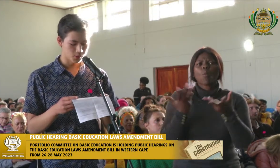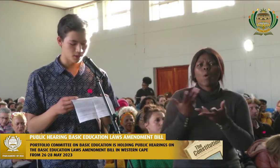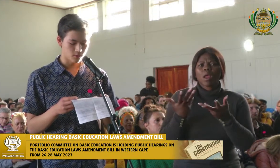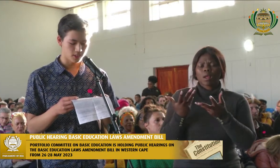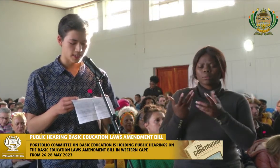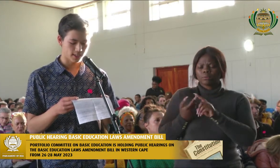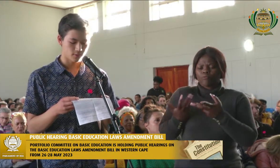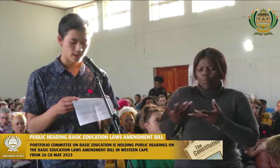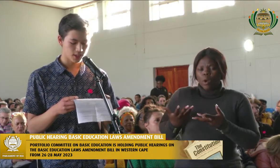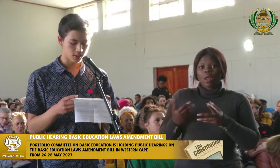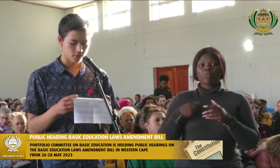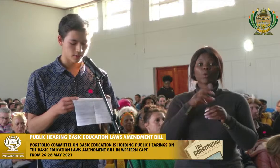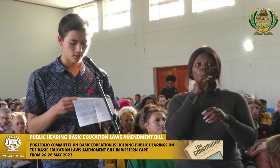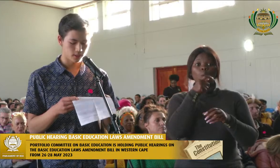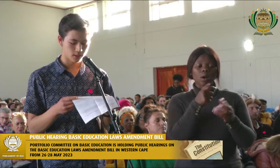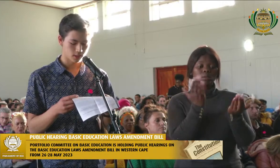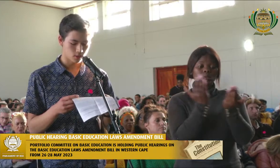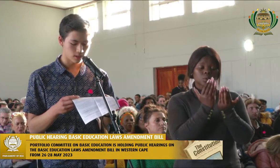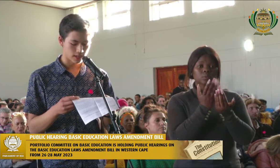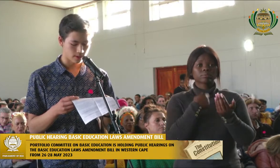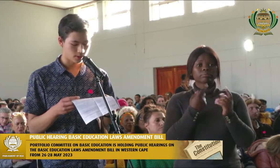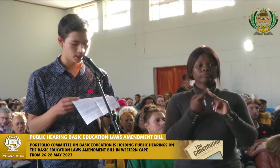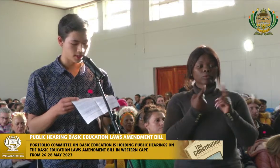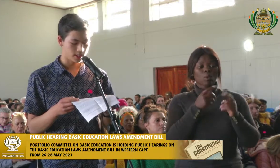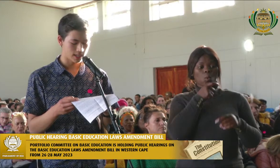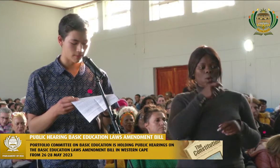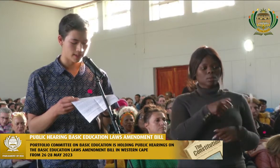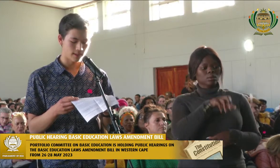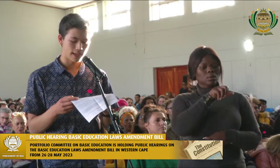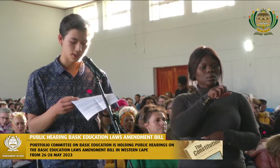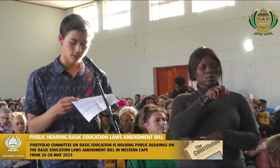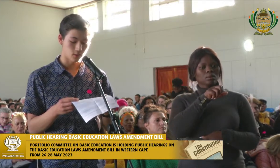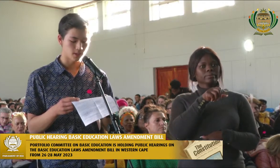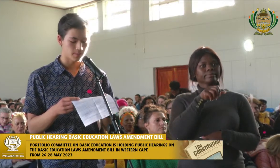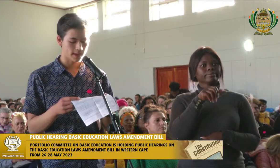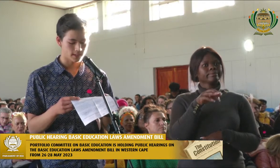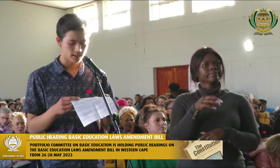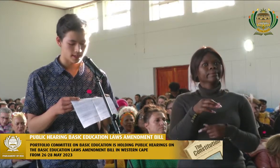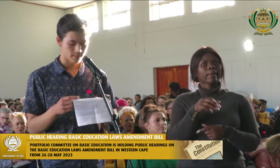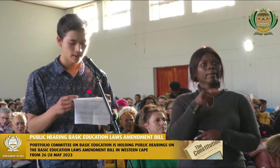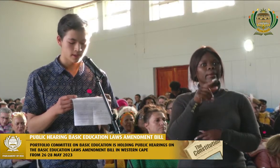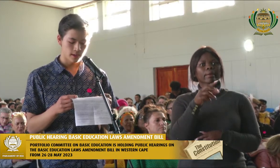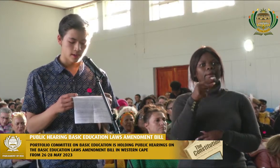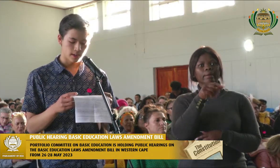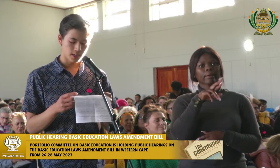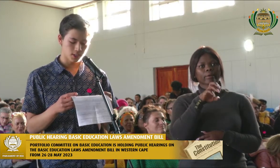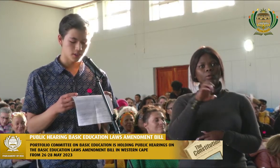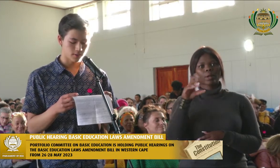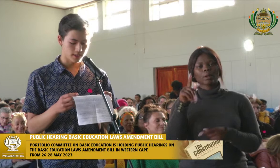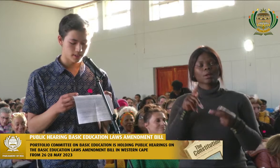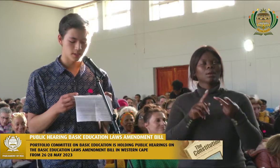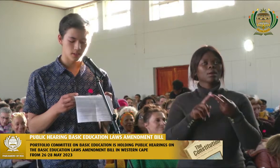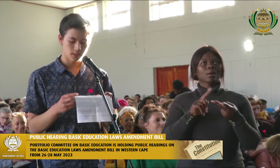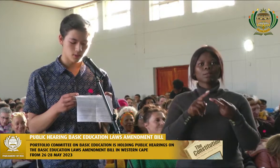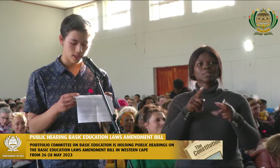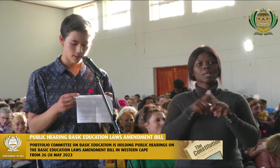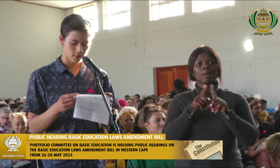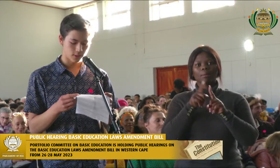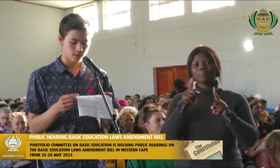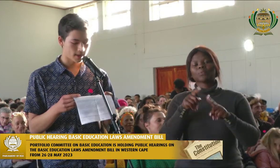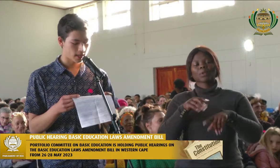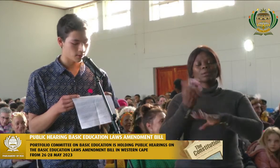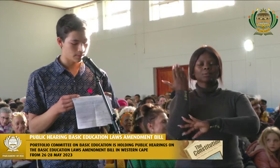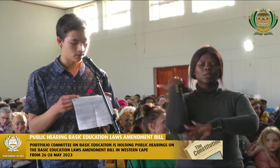word school originated from the ancient Greek word skole, which initially meant leisure or spare time. In ancient Greece,